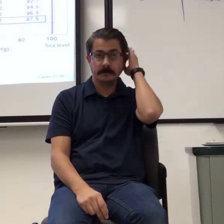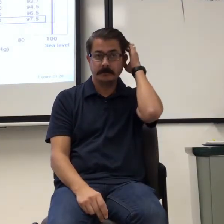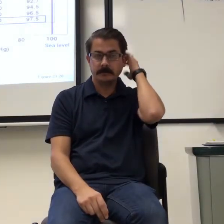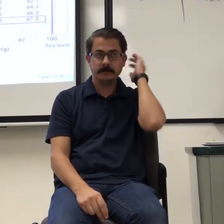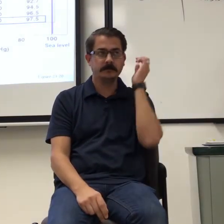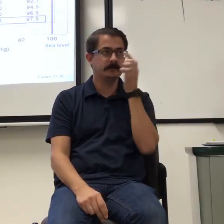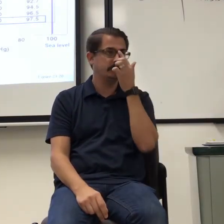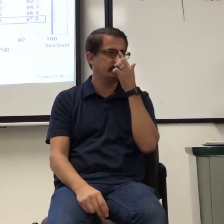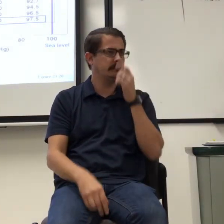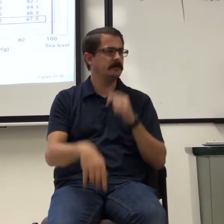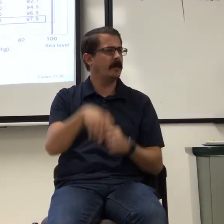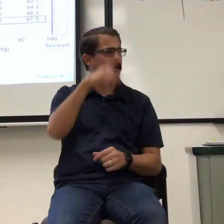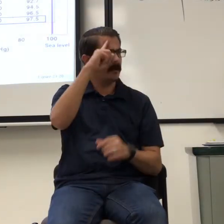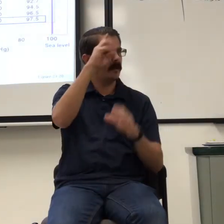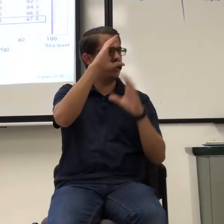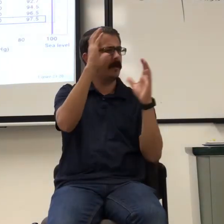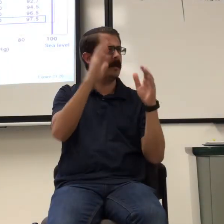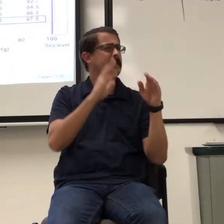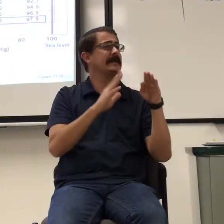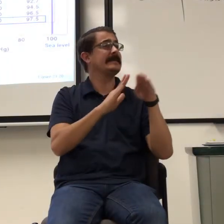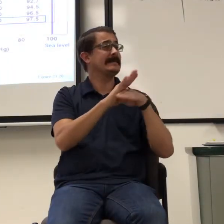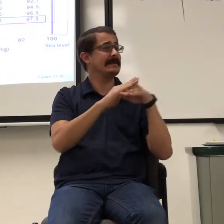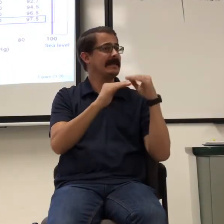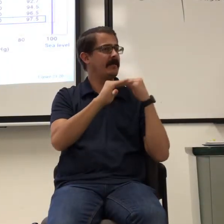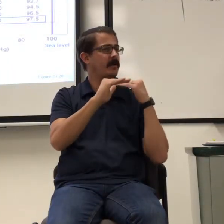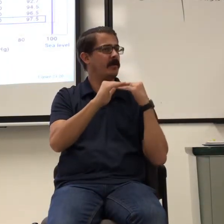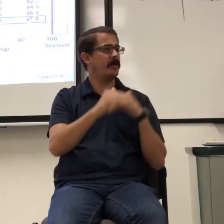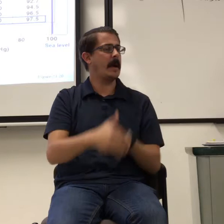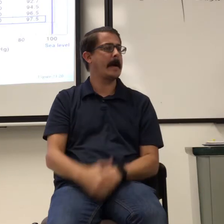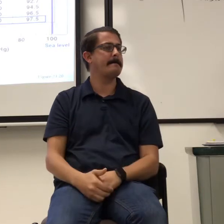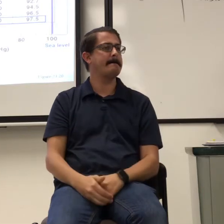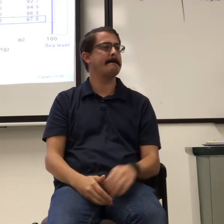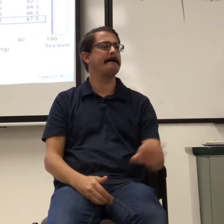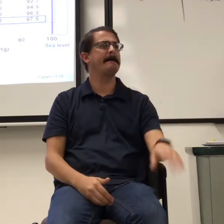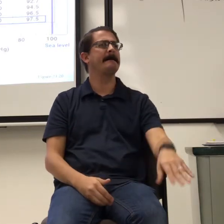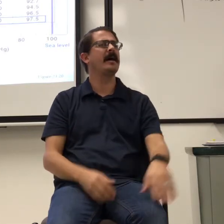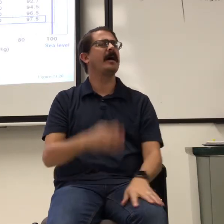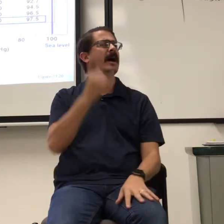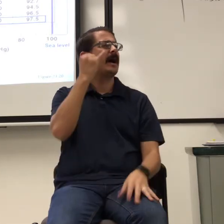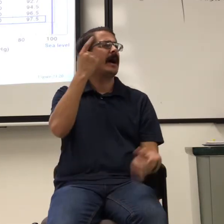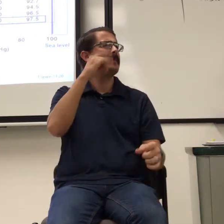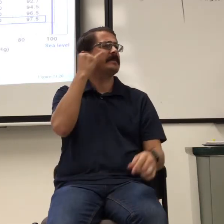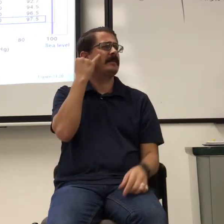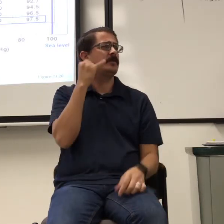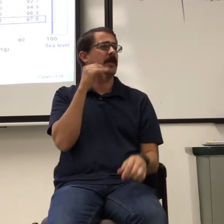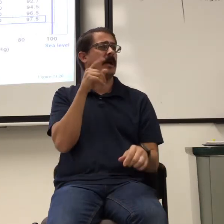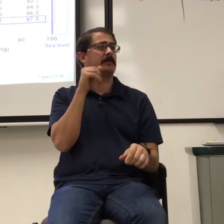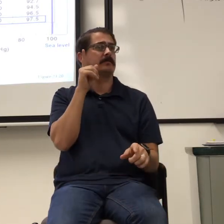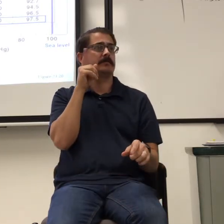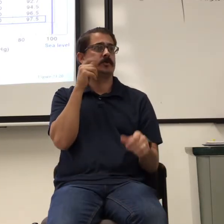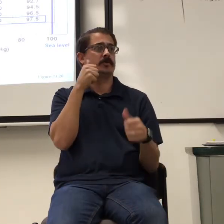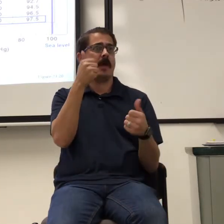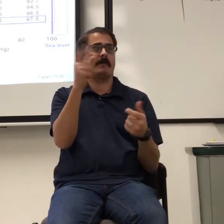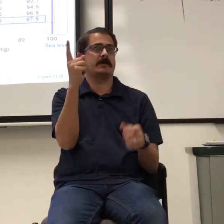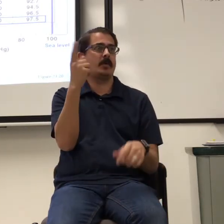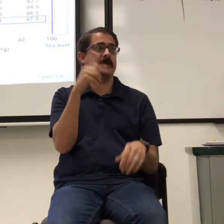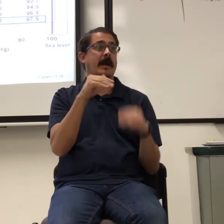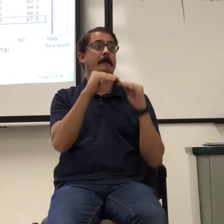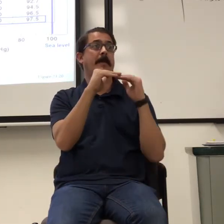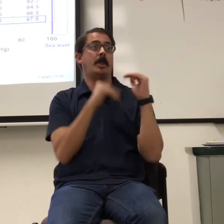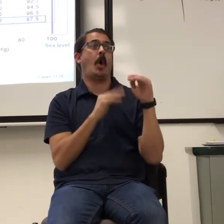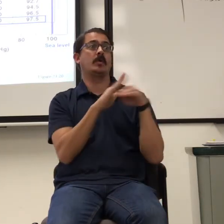Think conceptually with me. You're at sea level. What happens if you go to like somewhere that's actually below sea level, like Death Valley?